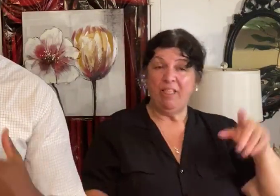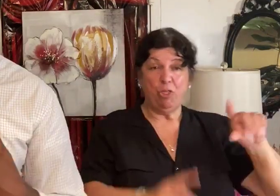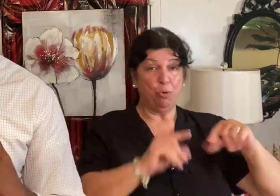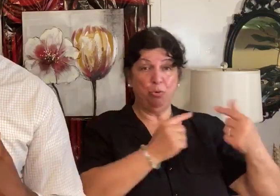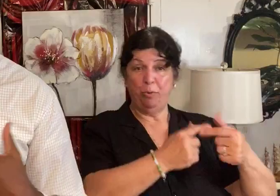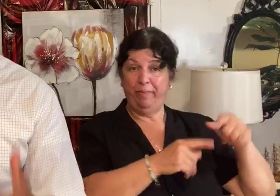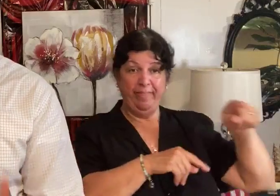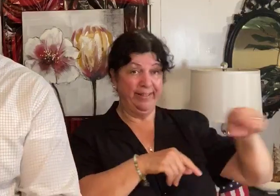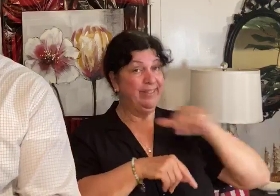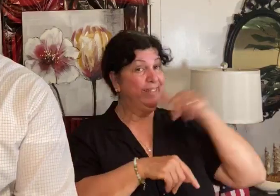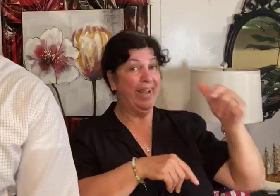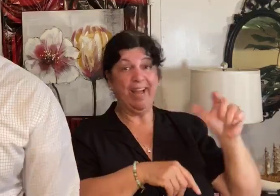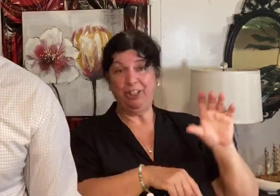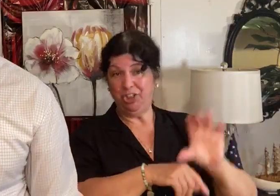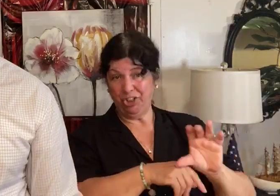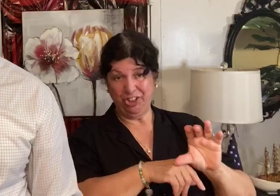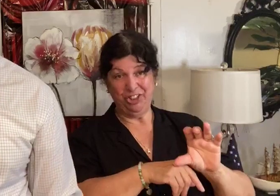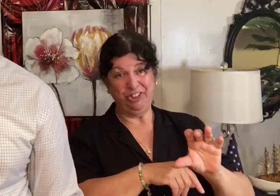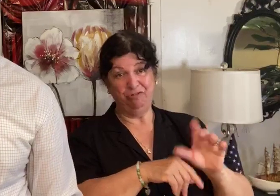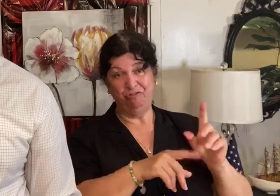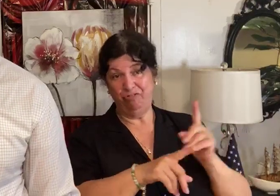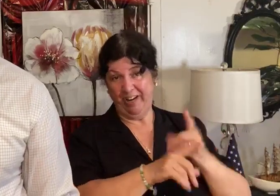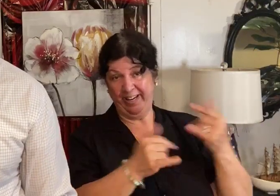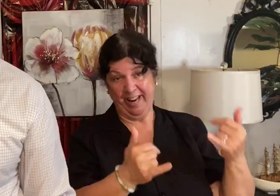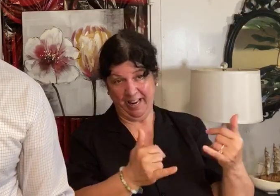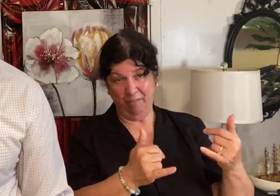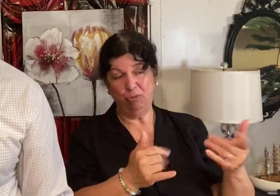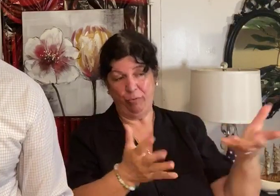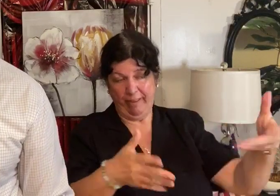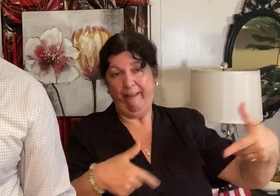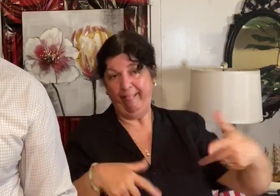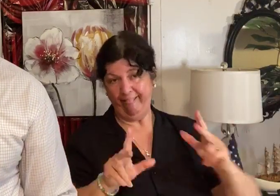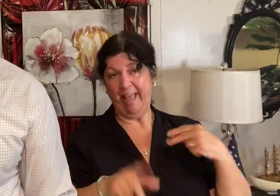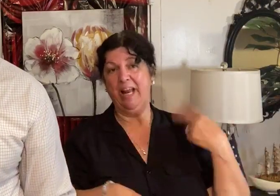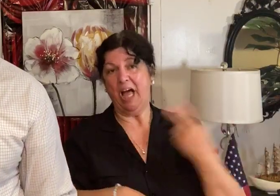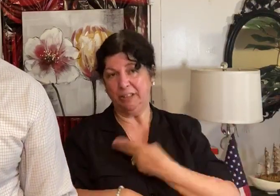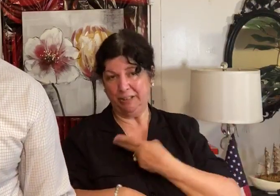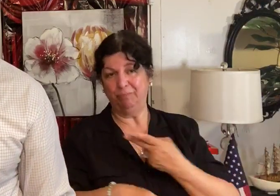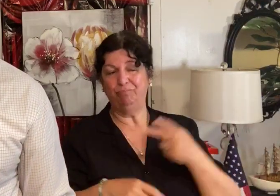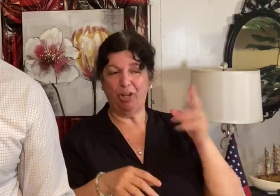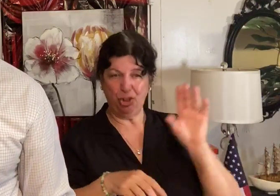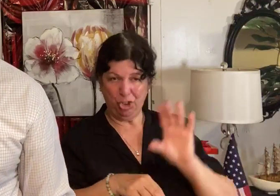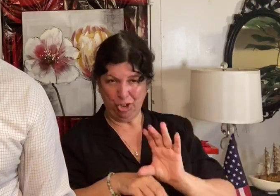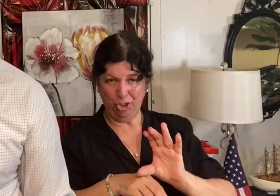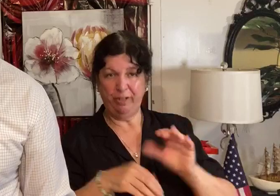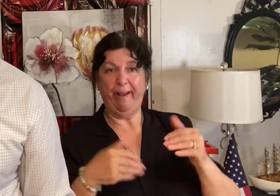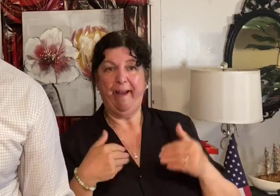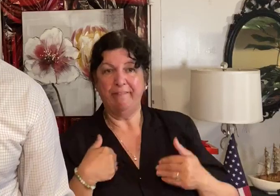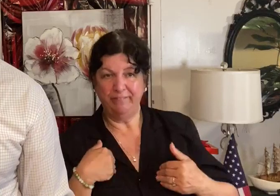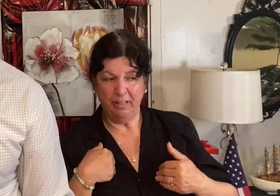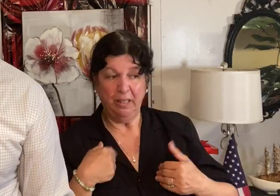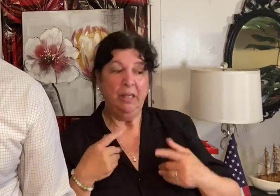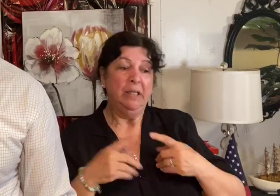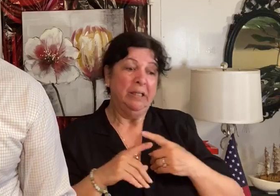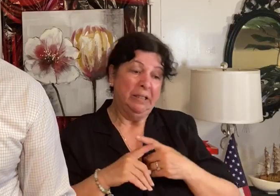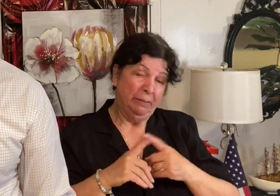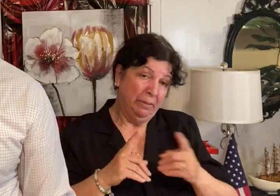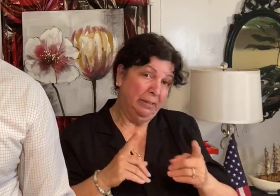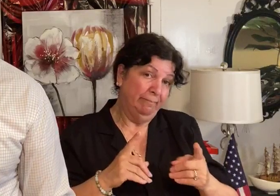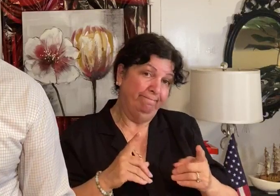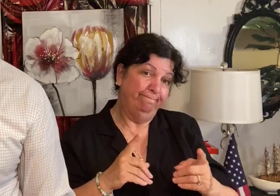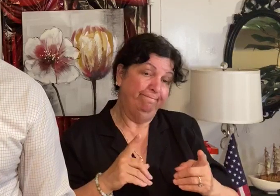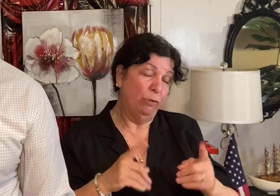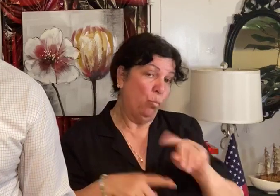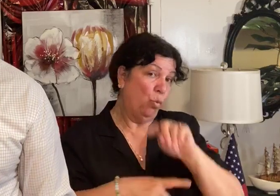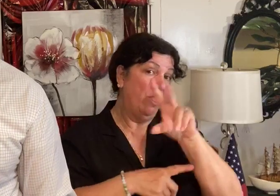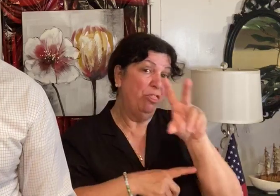church has allowed us the opportunity to have church in their building for the time being. Nonetheless, we'll make the best of it. Amen. And so